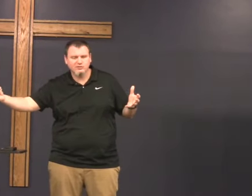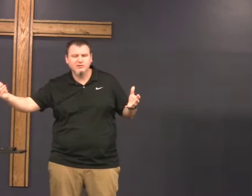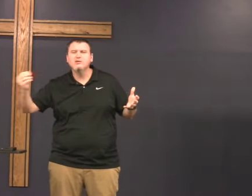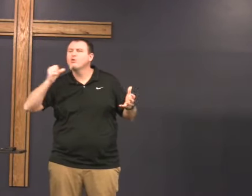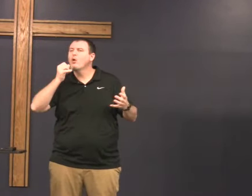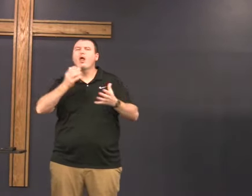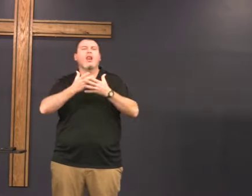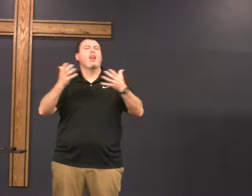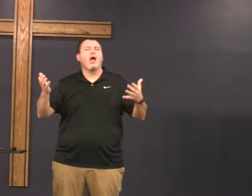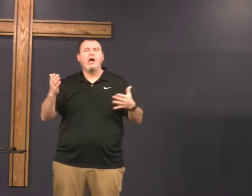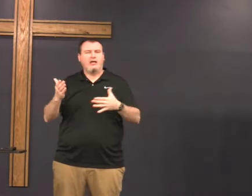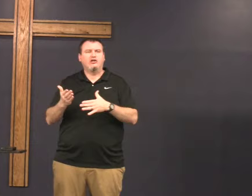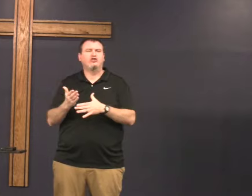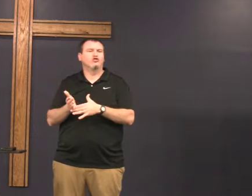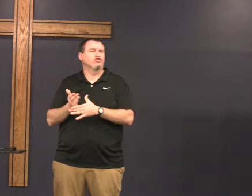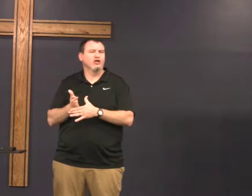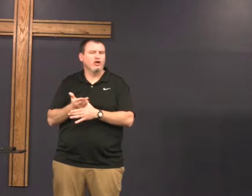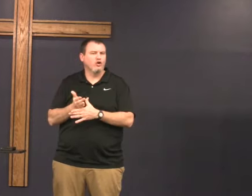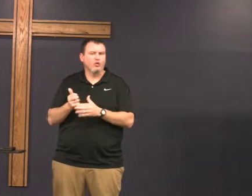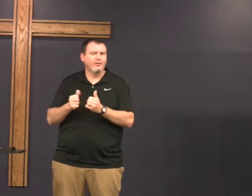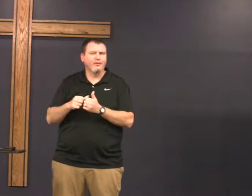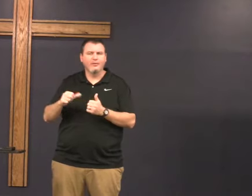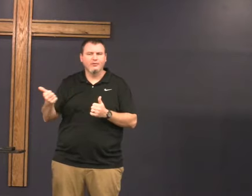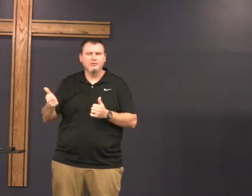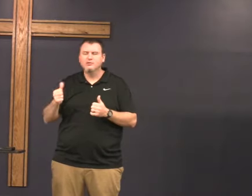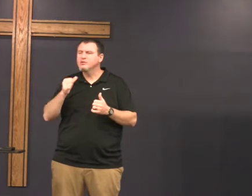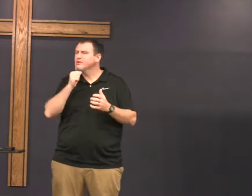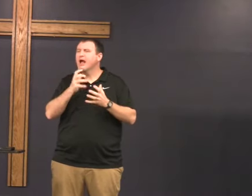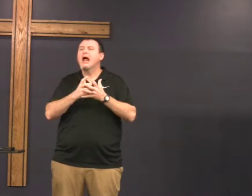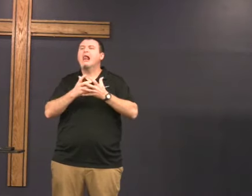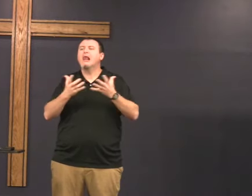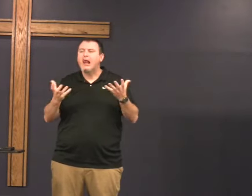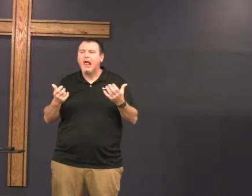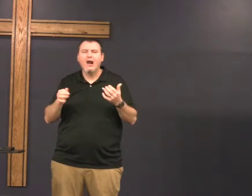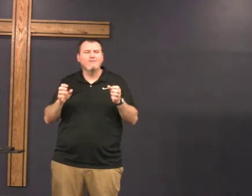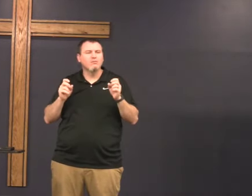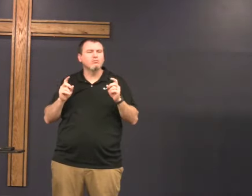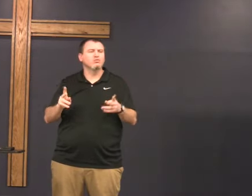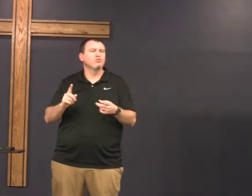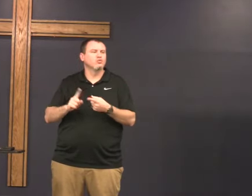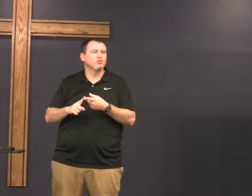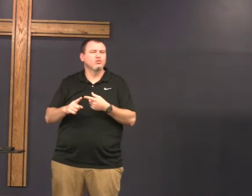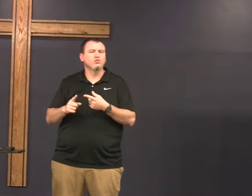We don't go out a lot and share with others.